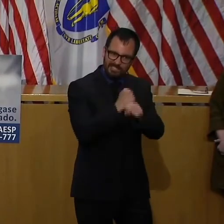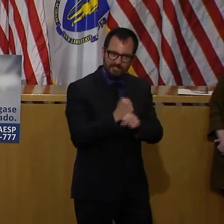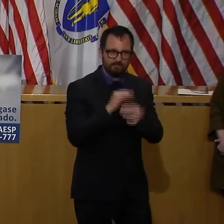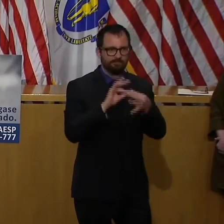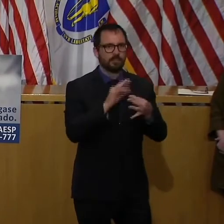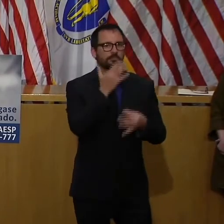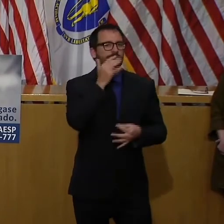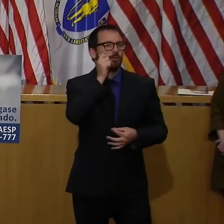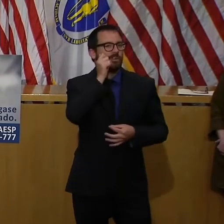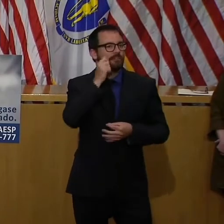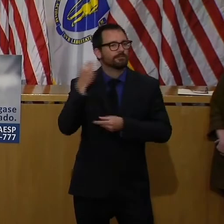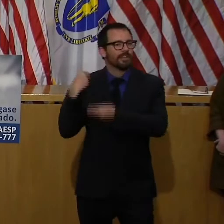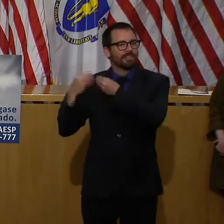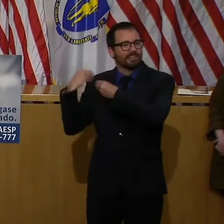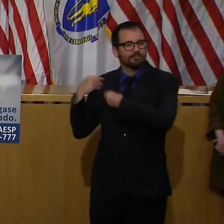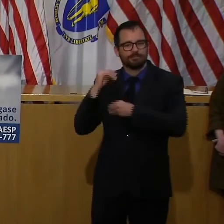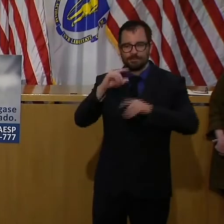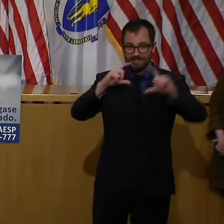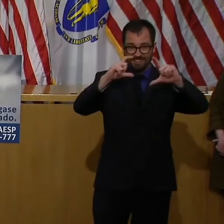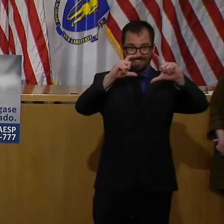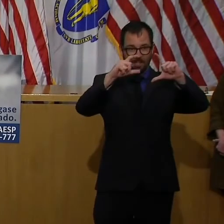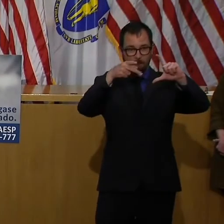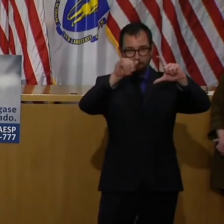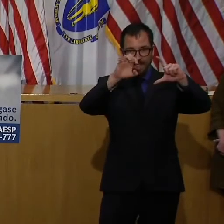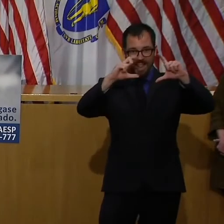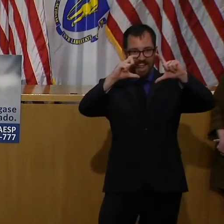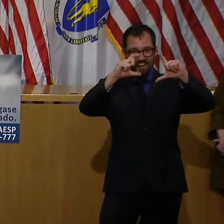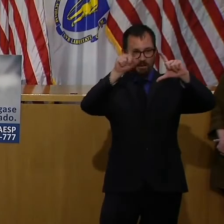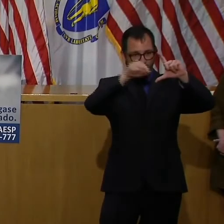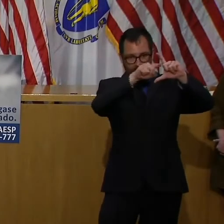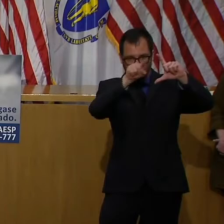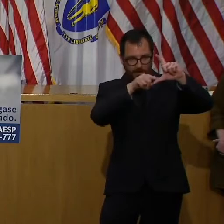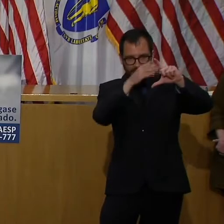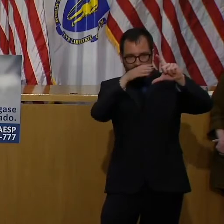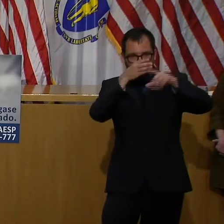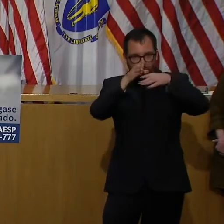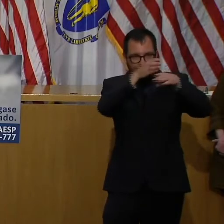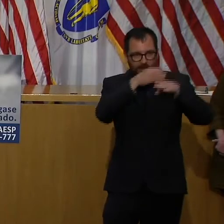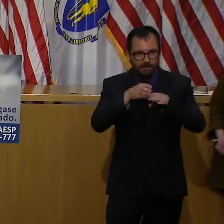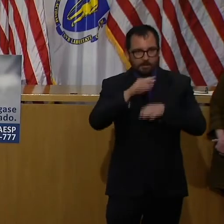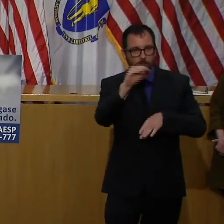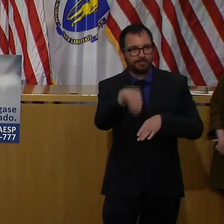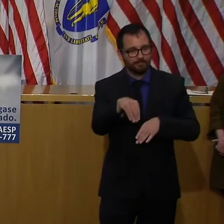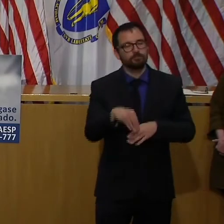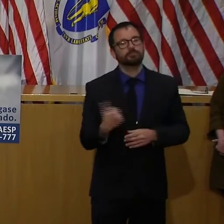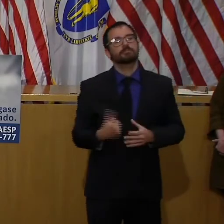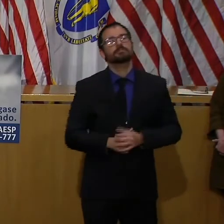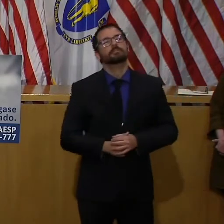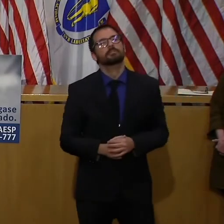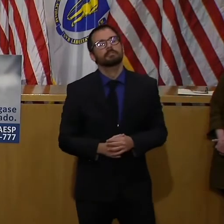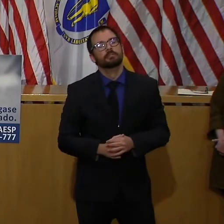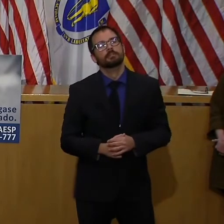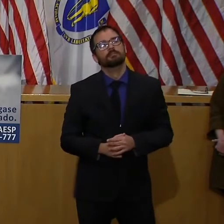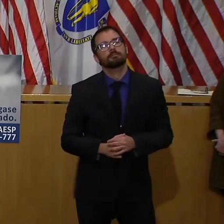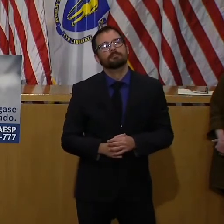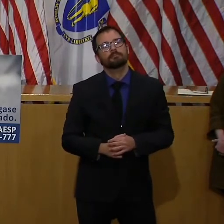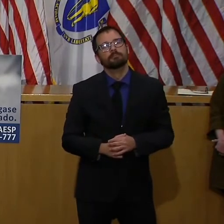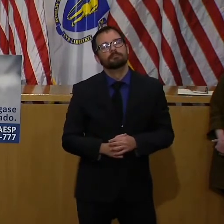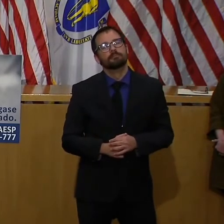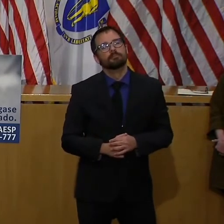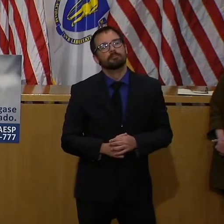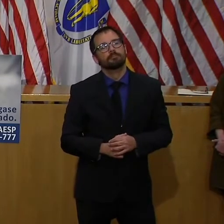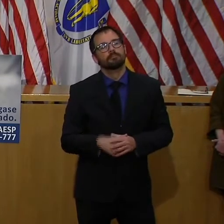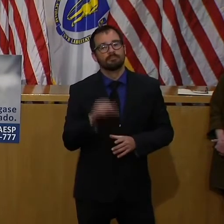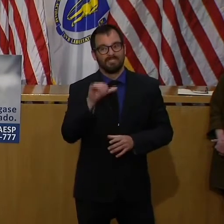Yes. It's a hard pie chart. Yes. So we are providing that data based on what we have right now, and what we see is we can